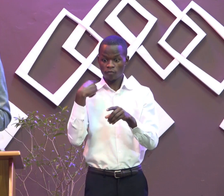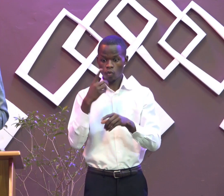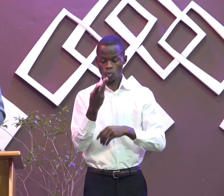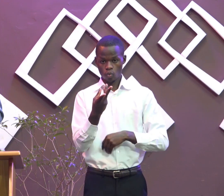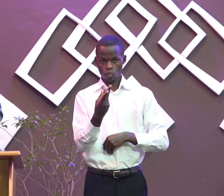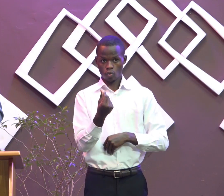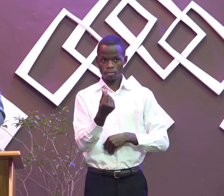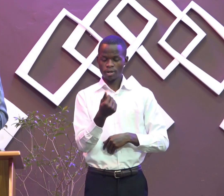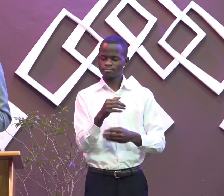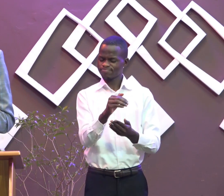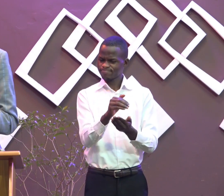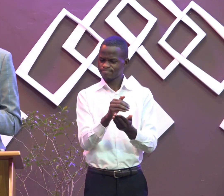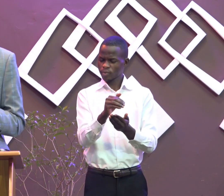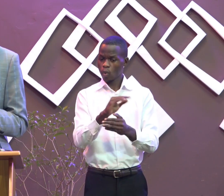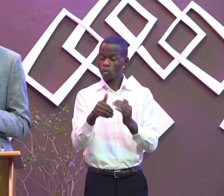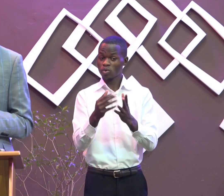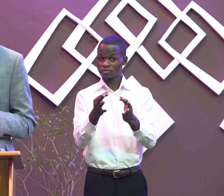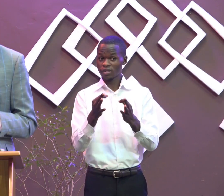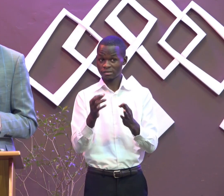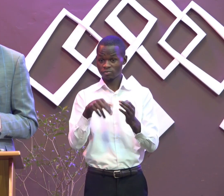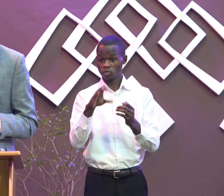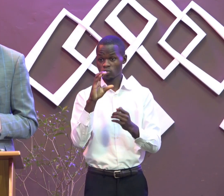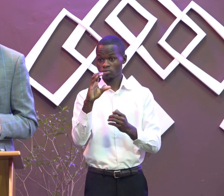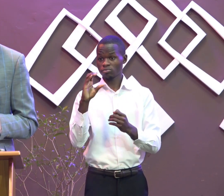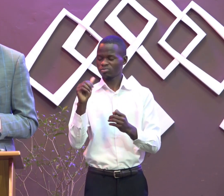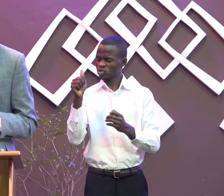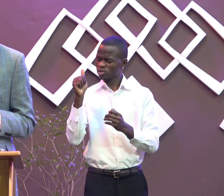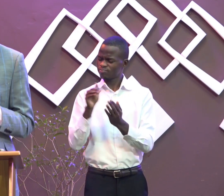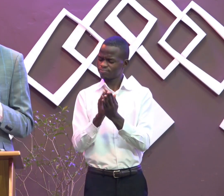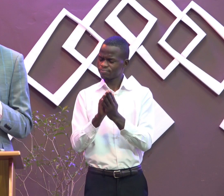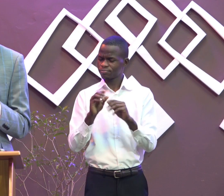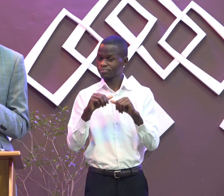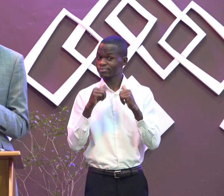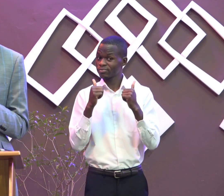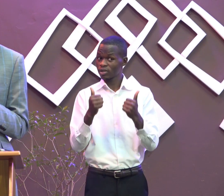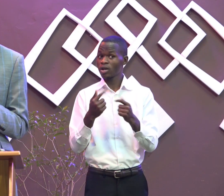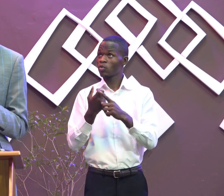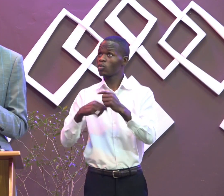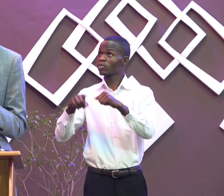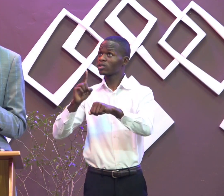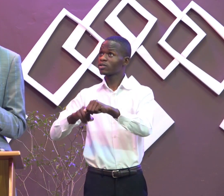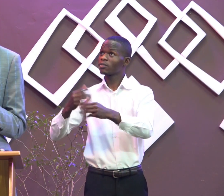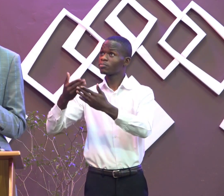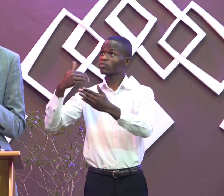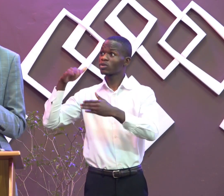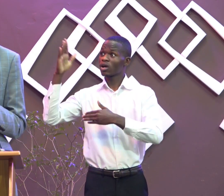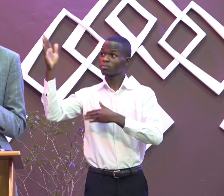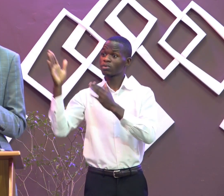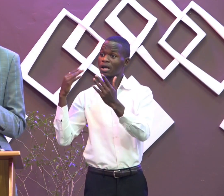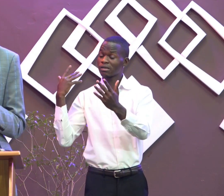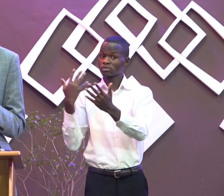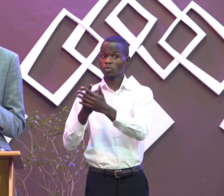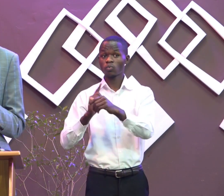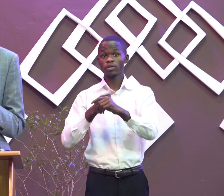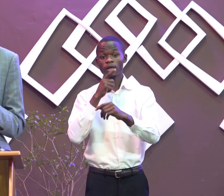who now passed on was the one in charge of our treasury and would keep the money. From the time we were up there up to when he